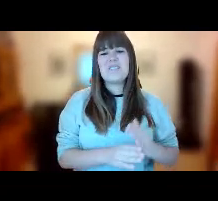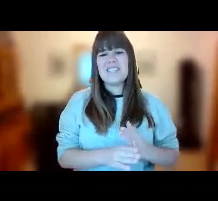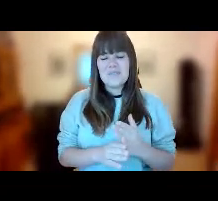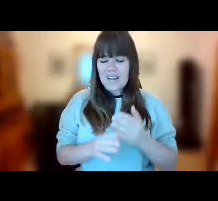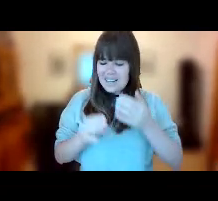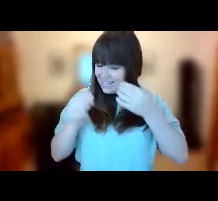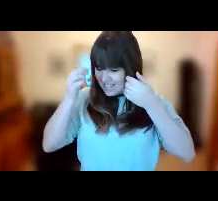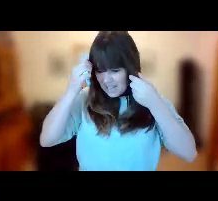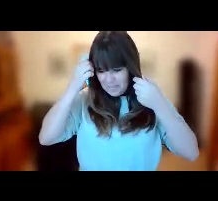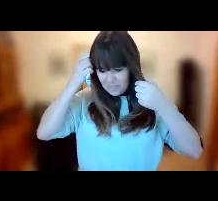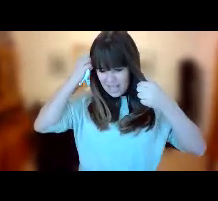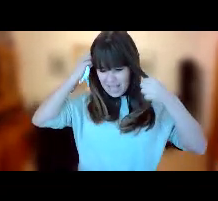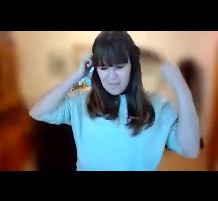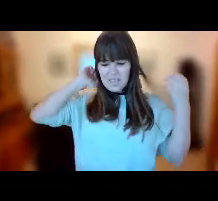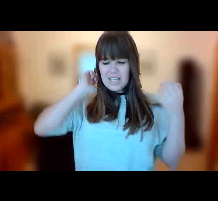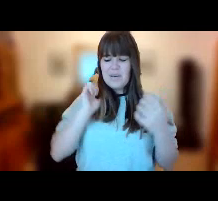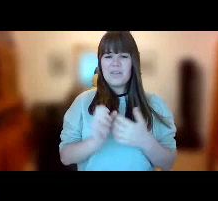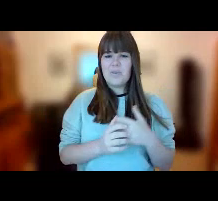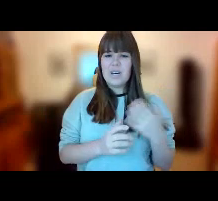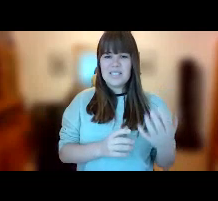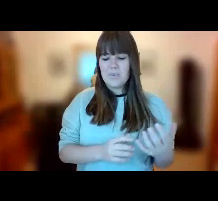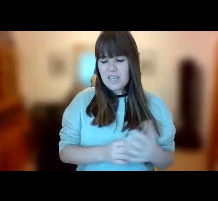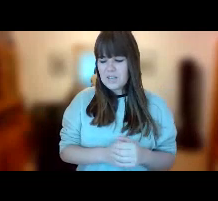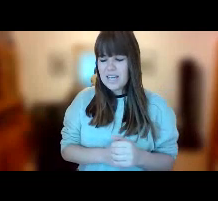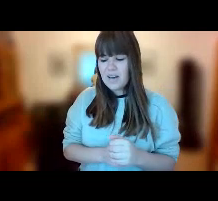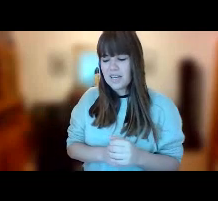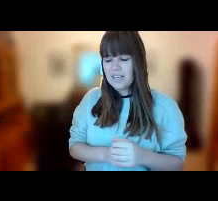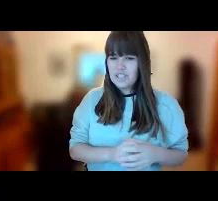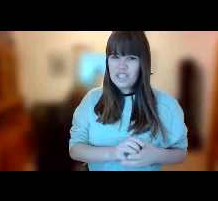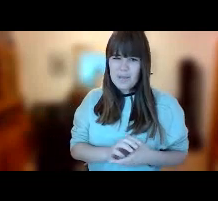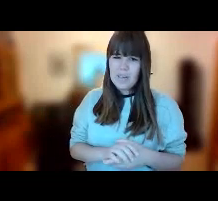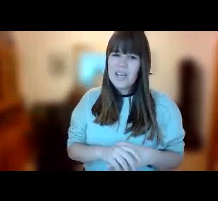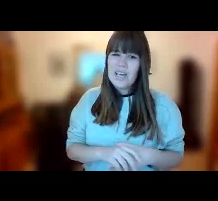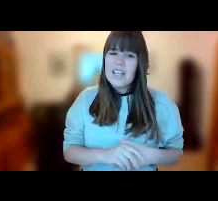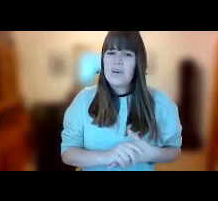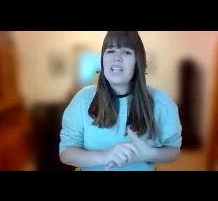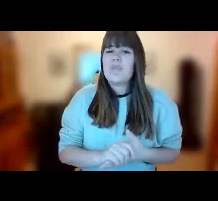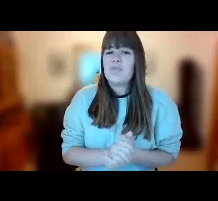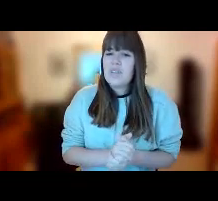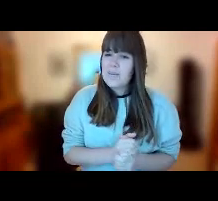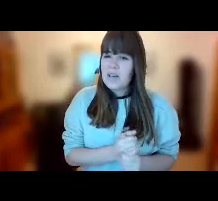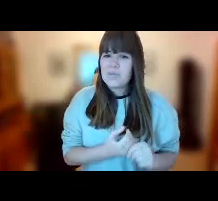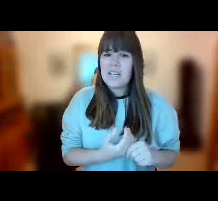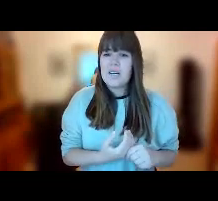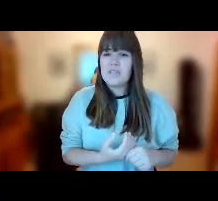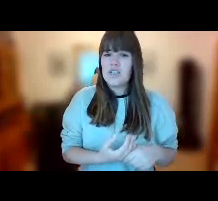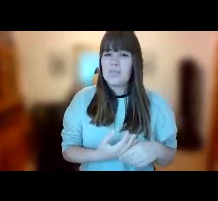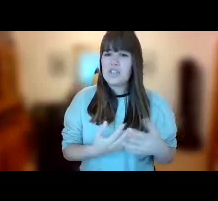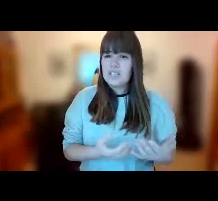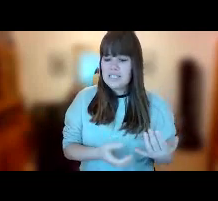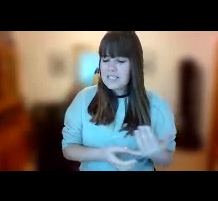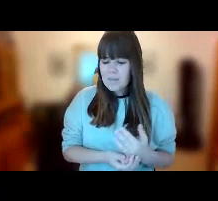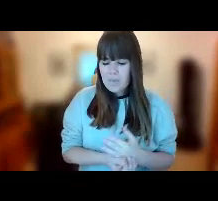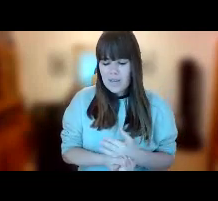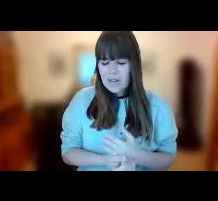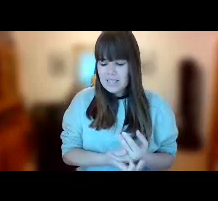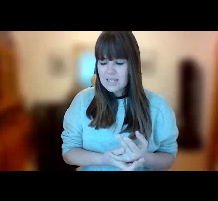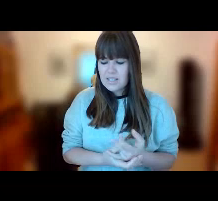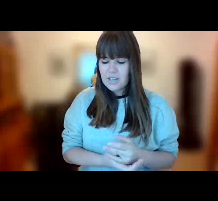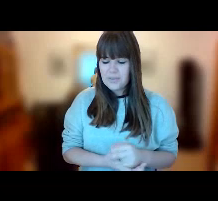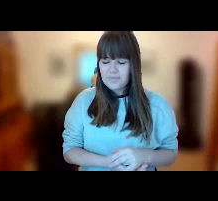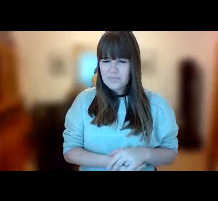putting a stop to this phrase and thinking about the words that we use and how that can actually shape the way that people feel about themselves and the opportunities that they